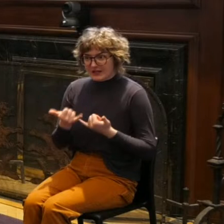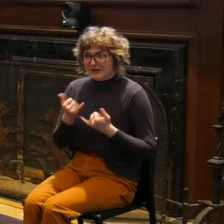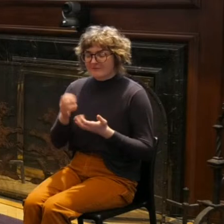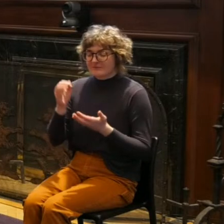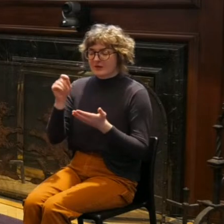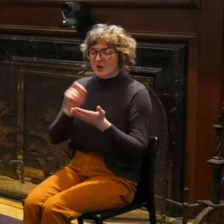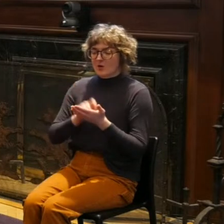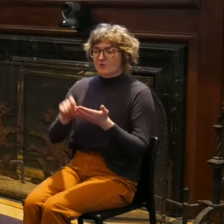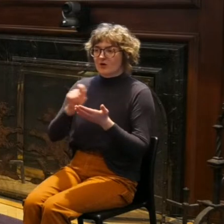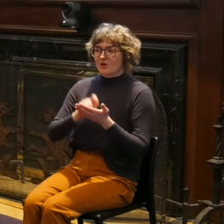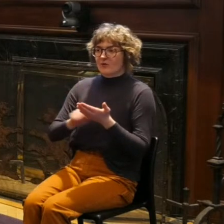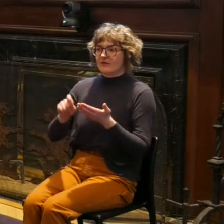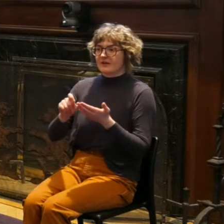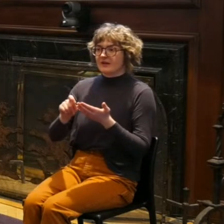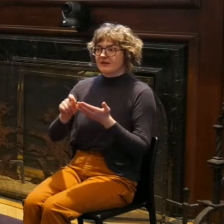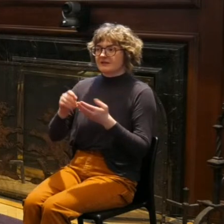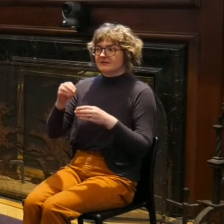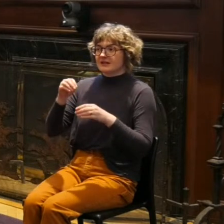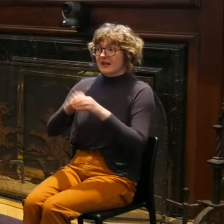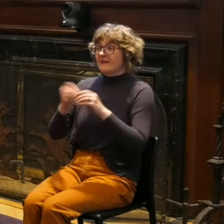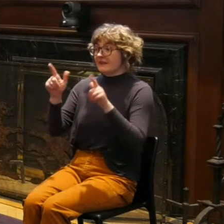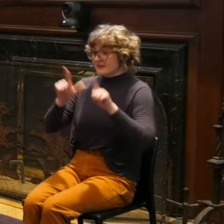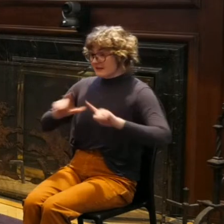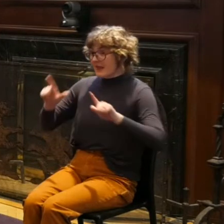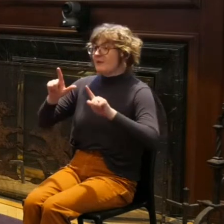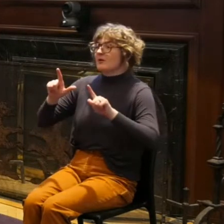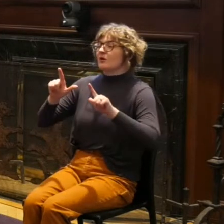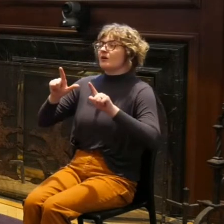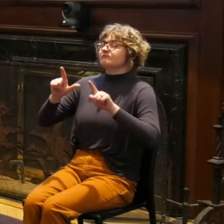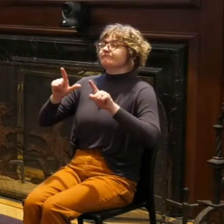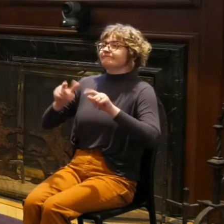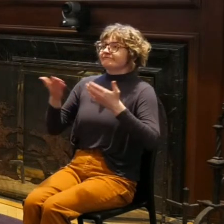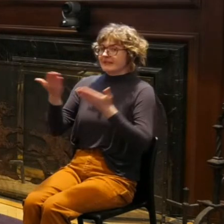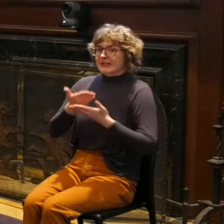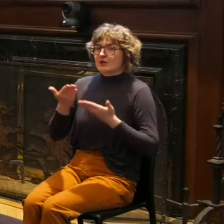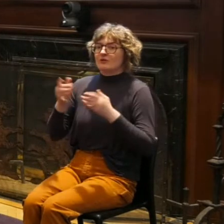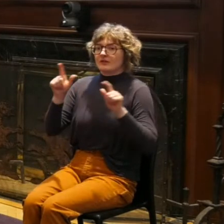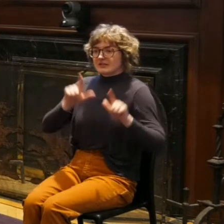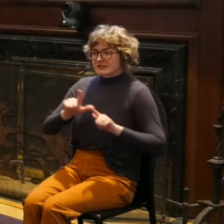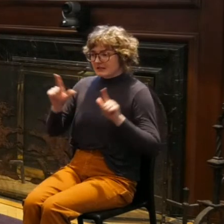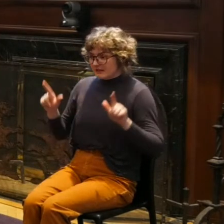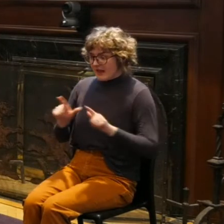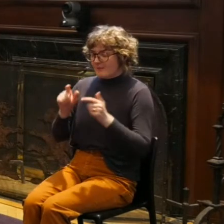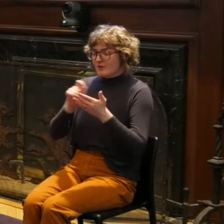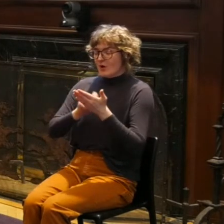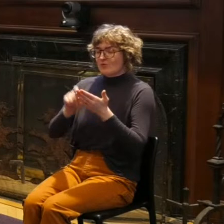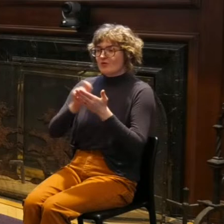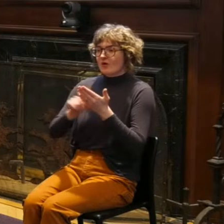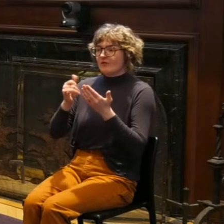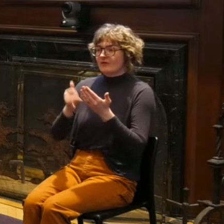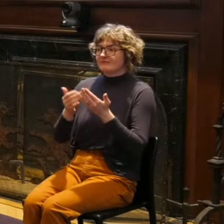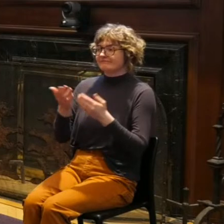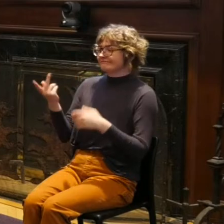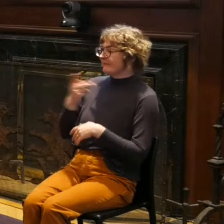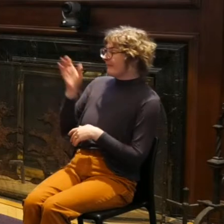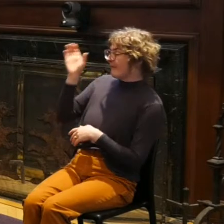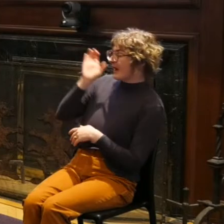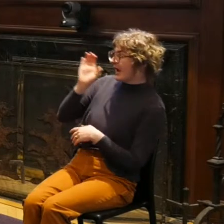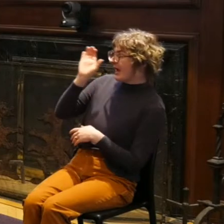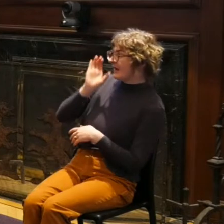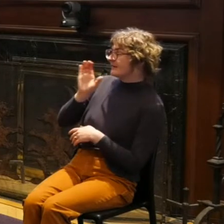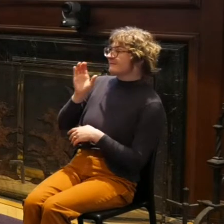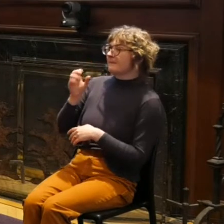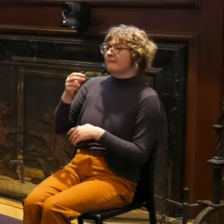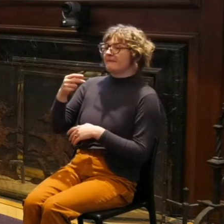this in this library. I was literally down here and me and my cousin, we was doing a lot of hip